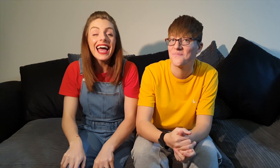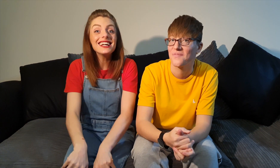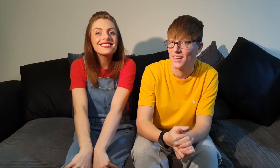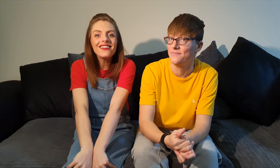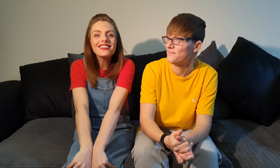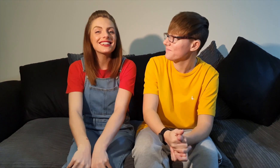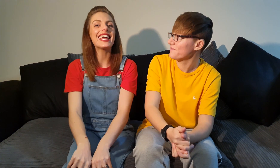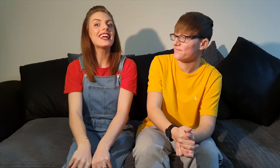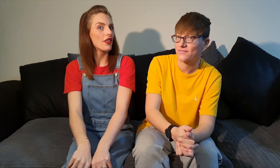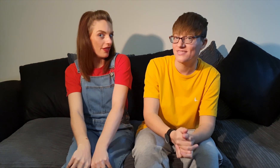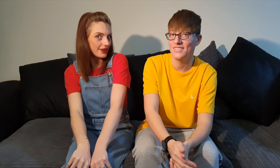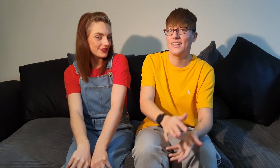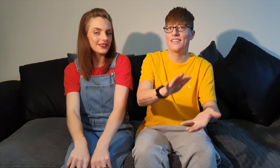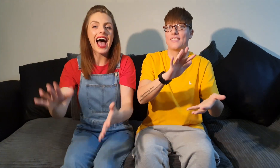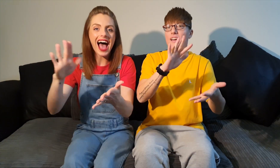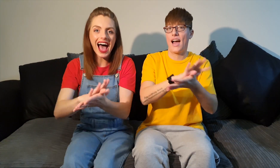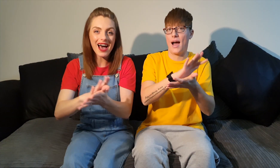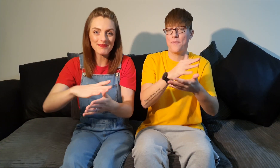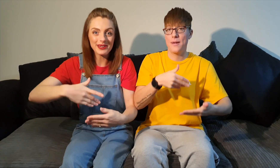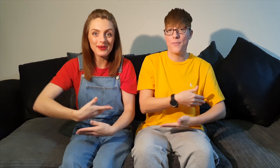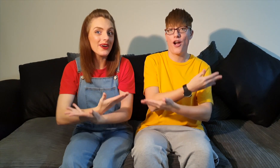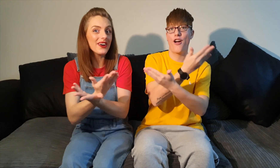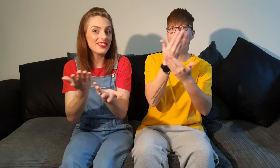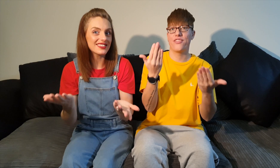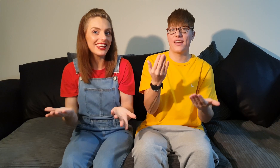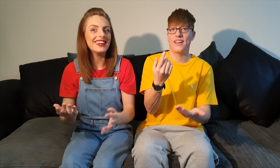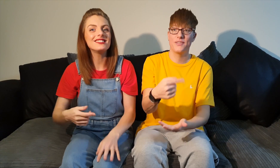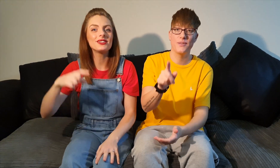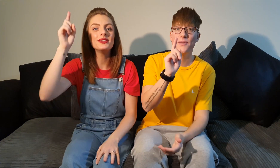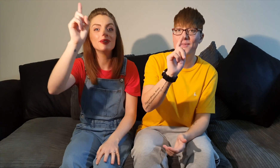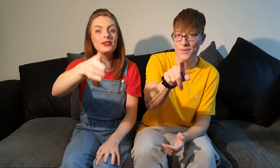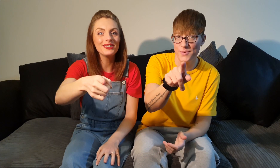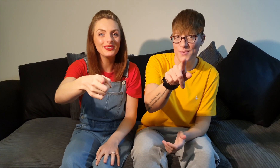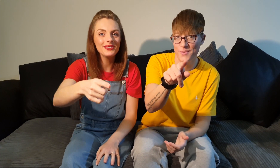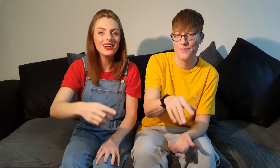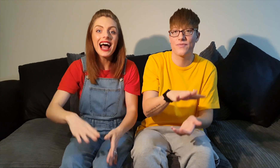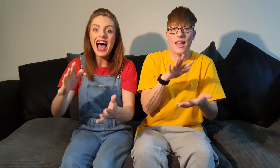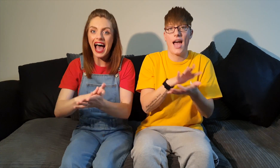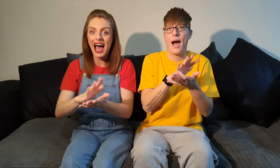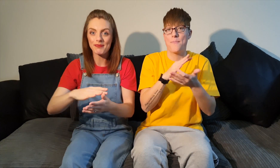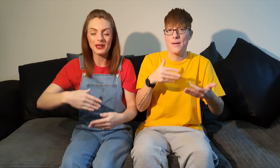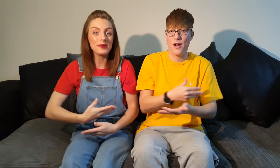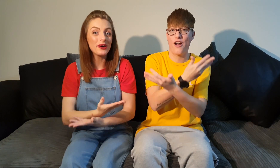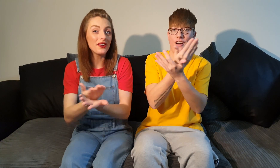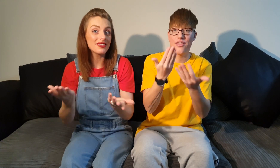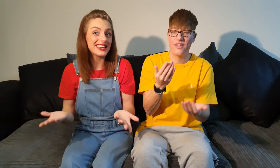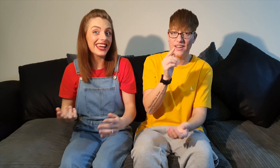It goes like this. Happy birthday to you. Happy birthday